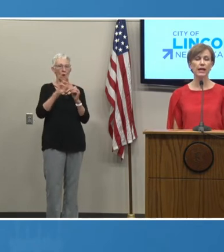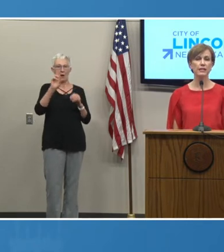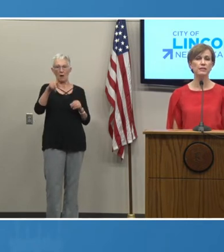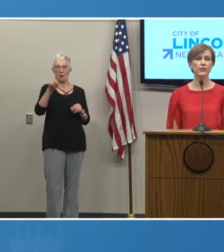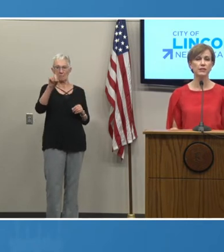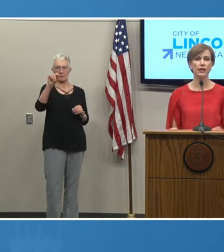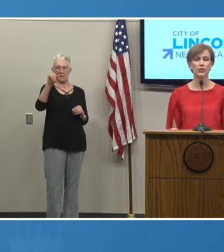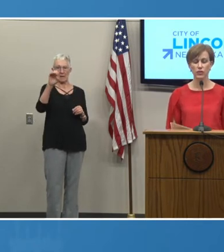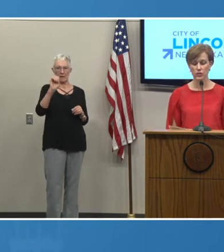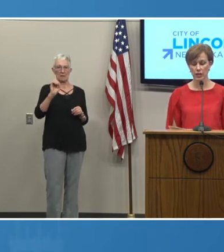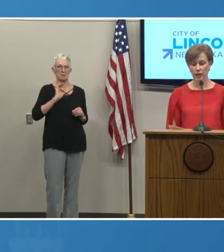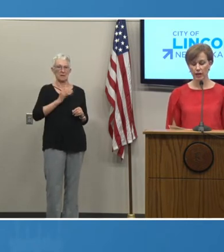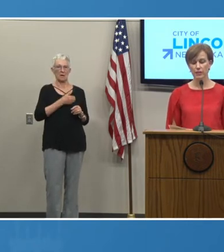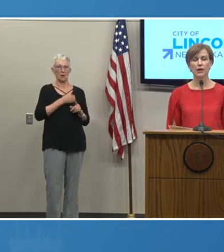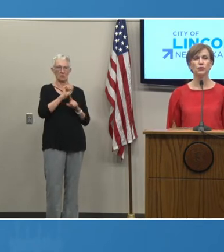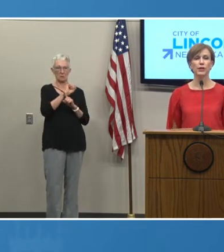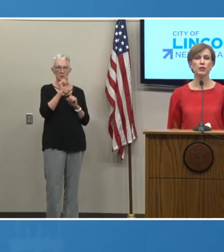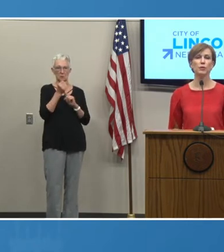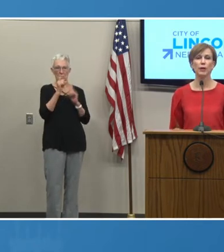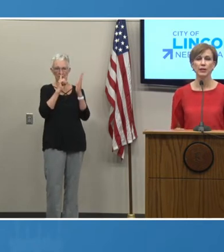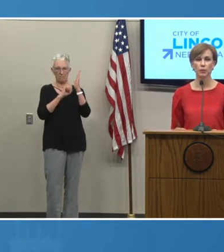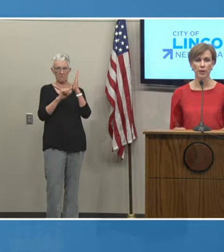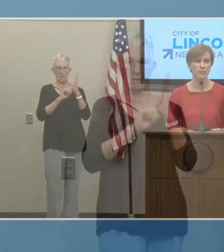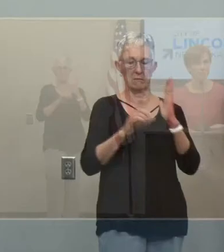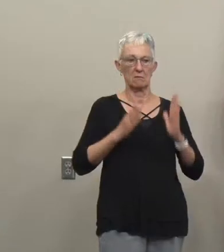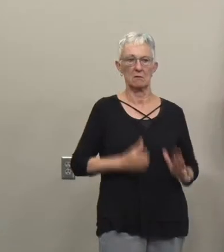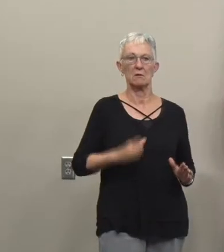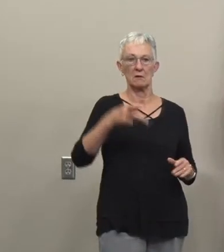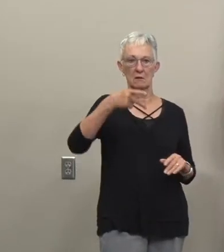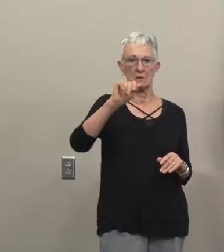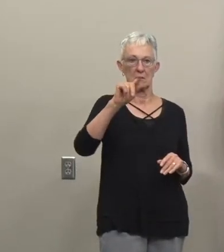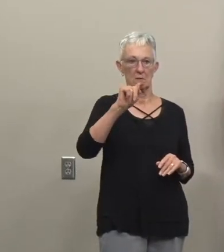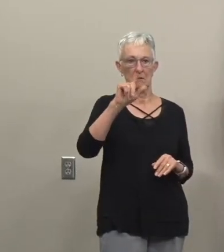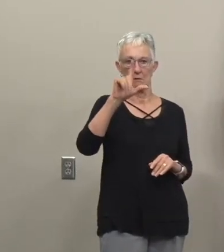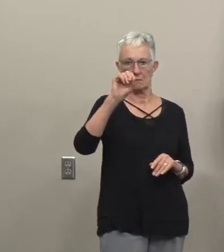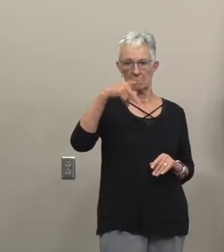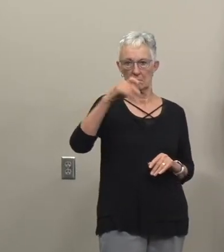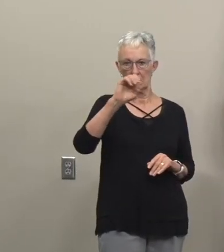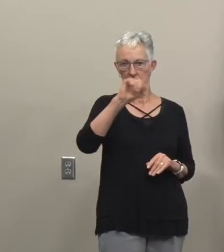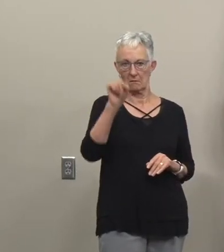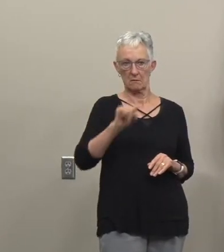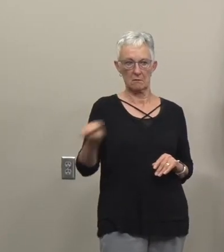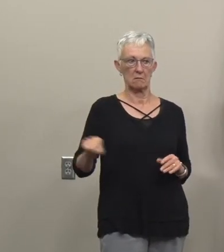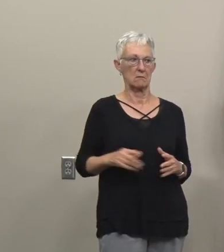the latest case investigations, is Health Director Pat Lopez.